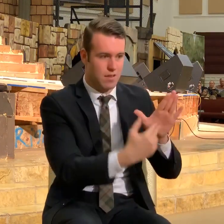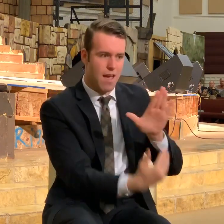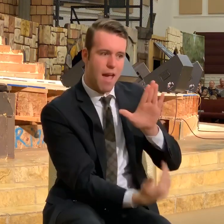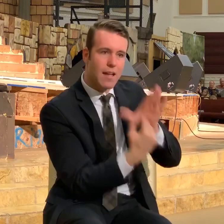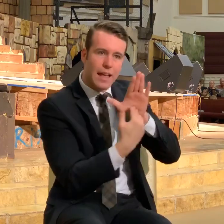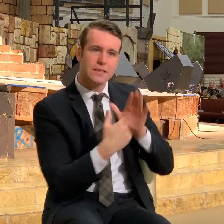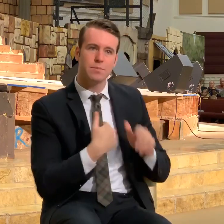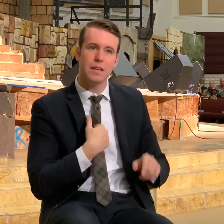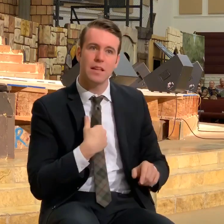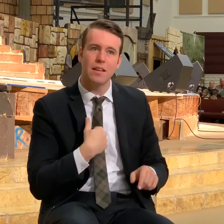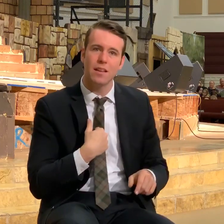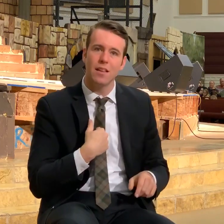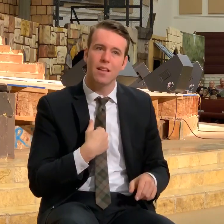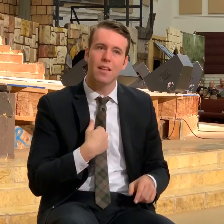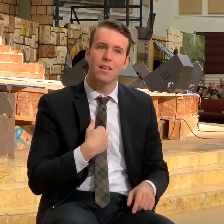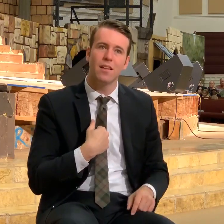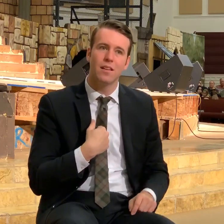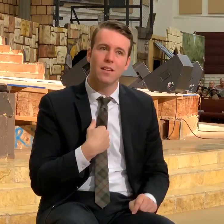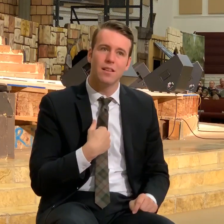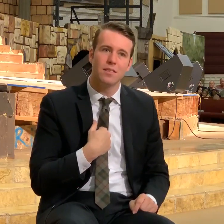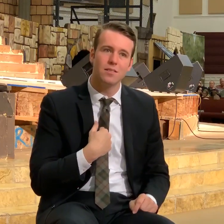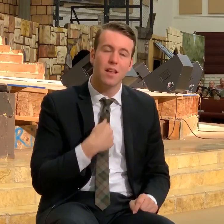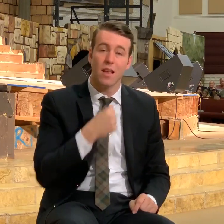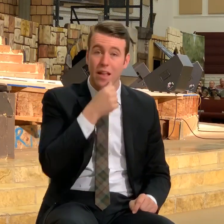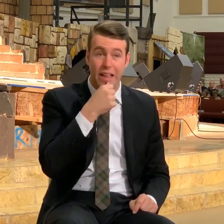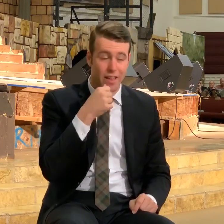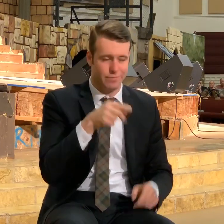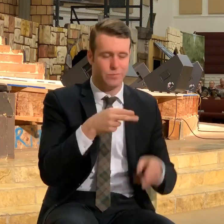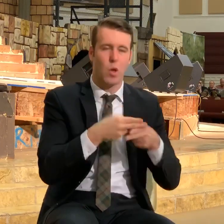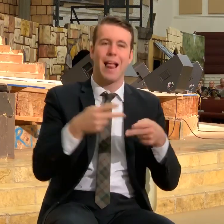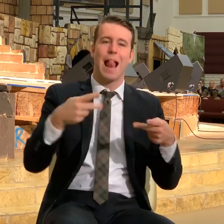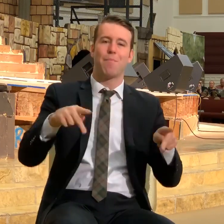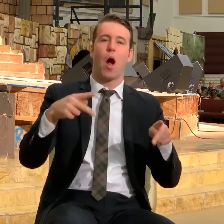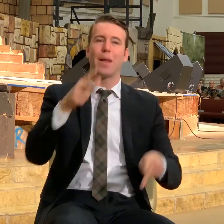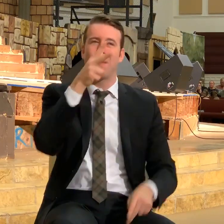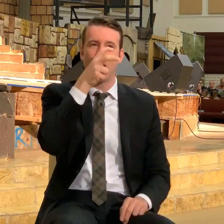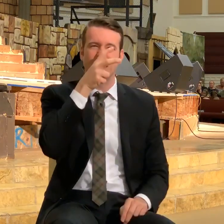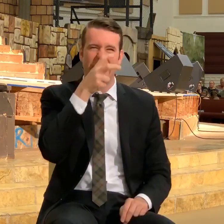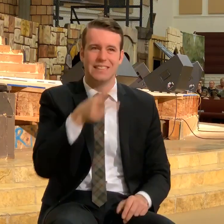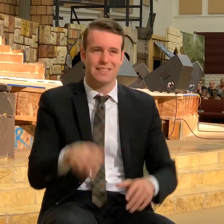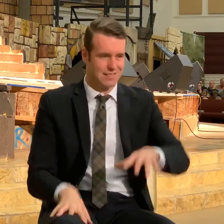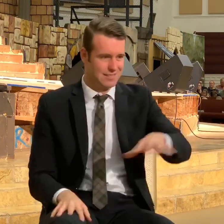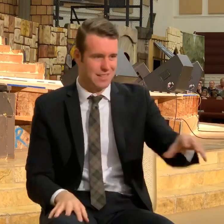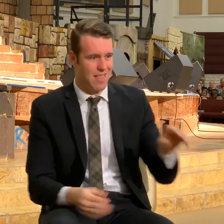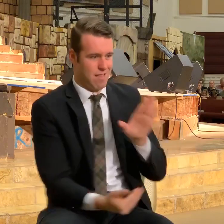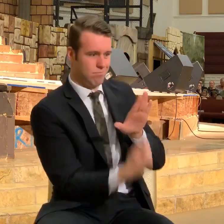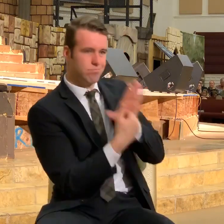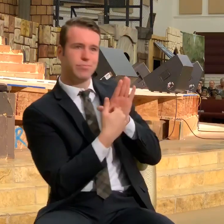These party parasites. And it's almost as if he reaches the point.